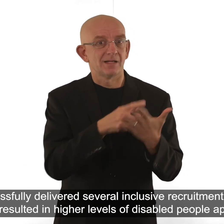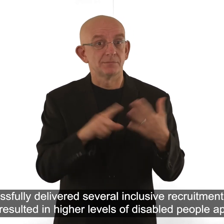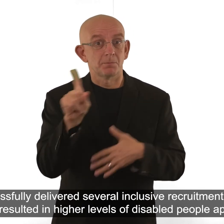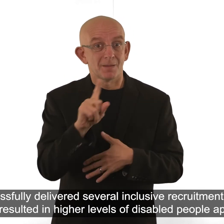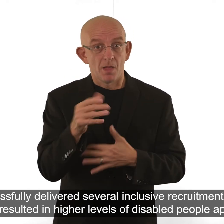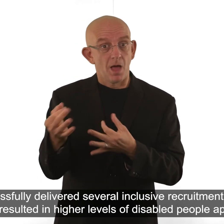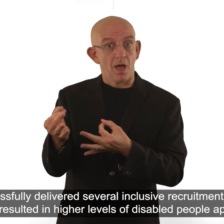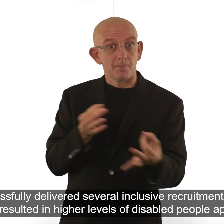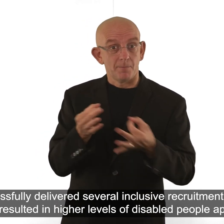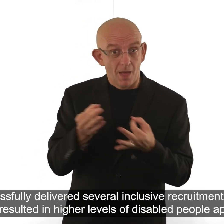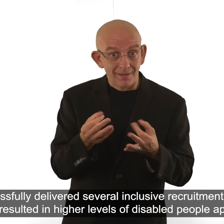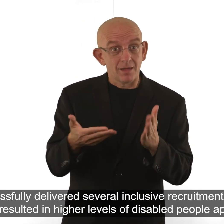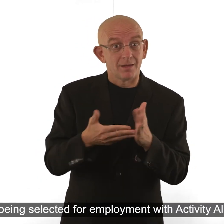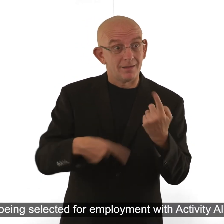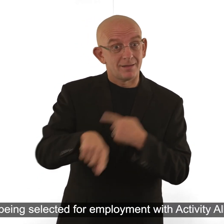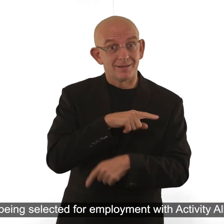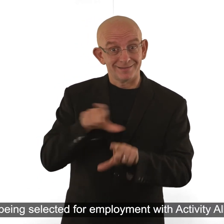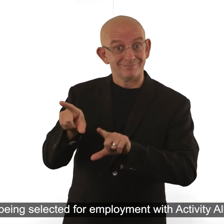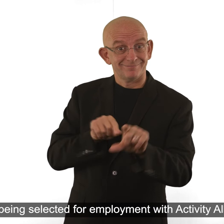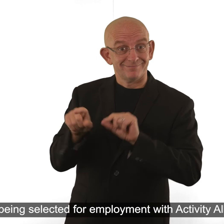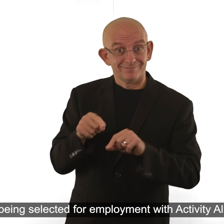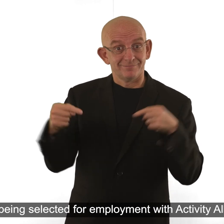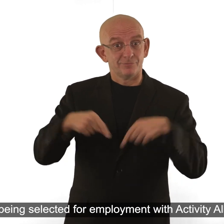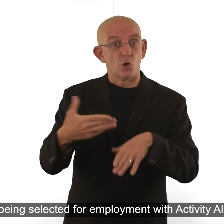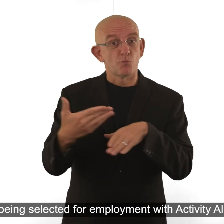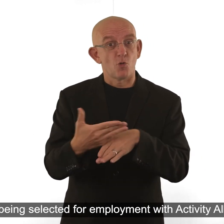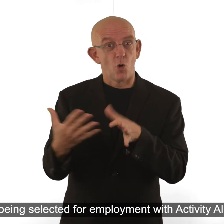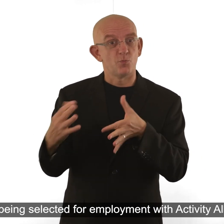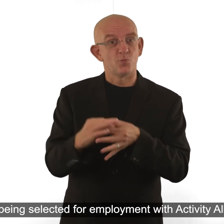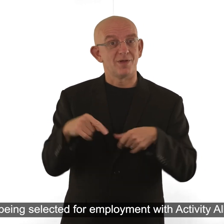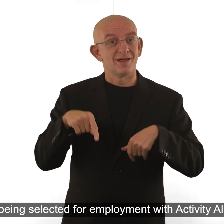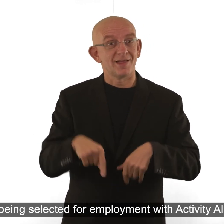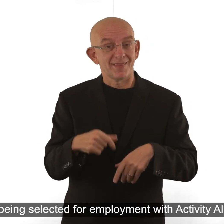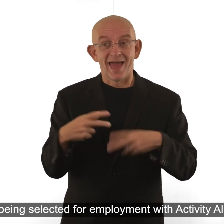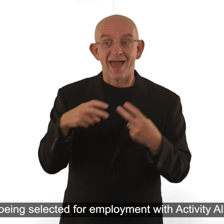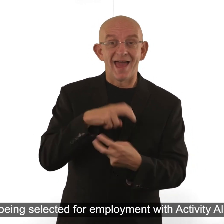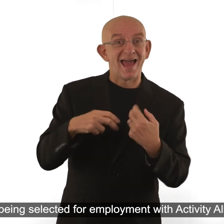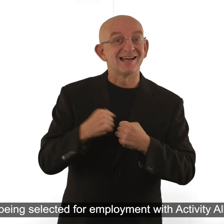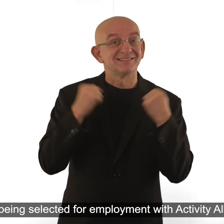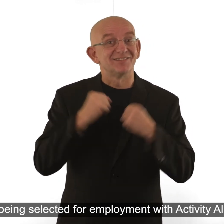disabled people applying and being selected for employment with Activity Alliance.